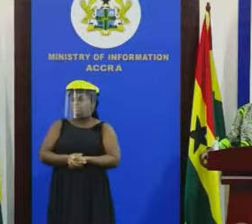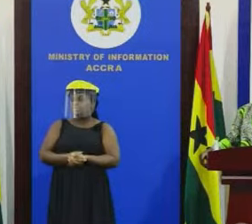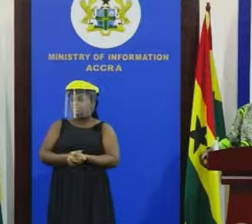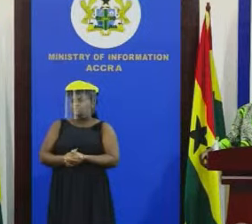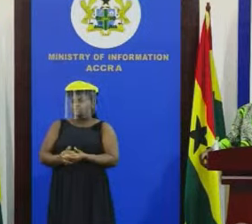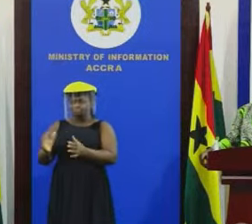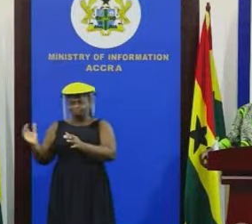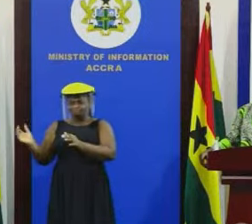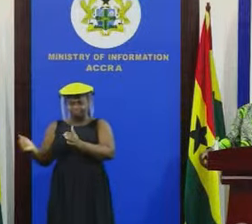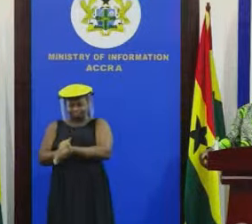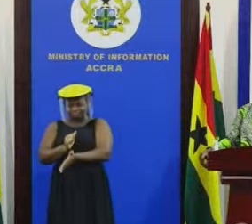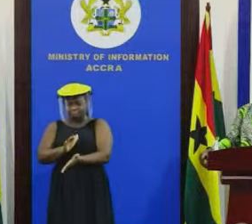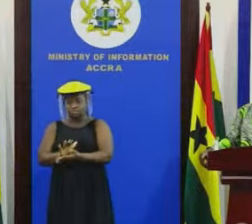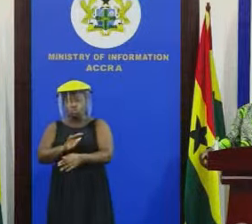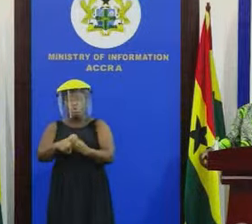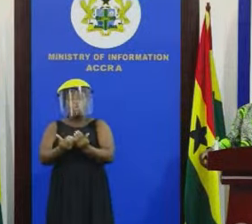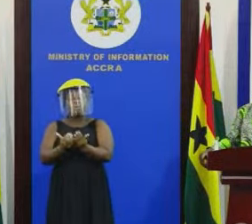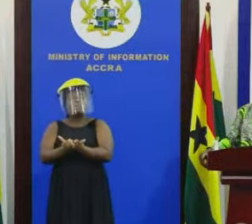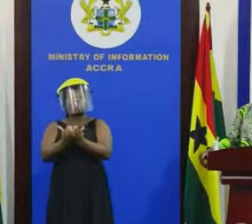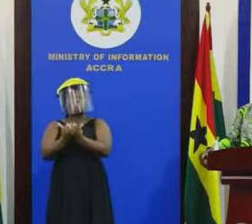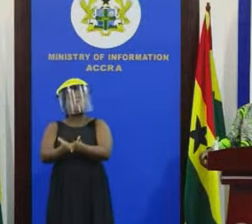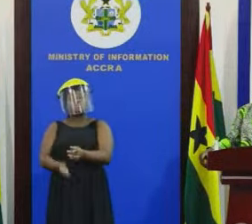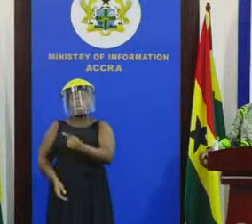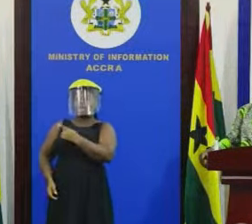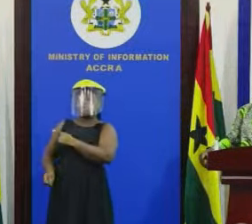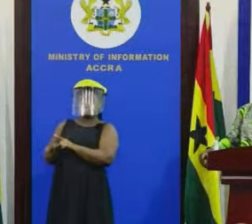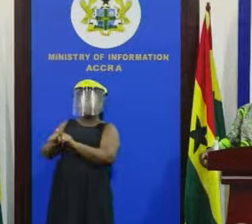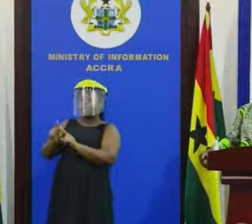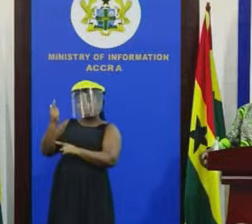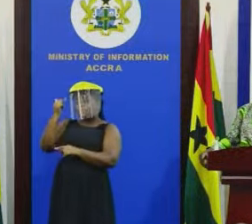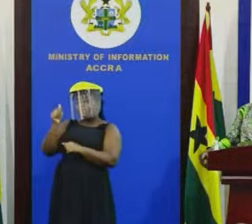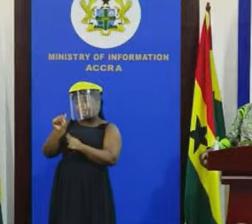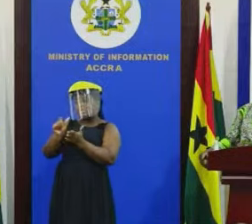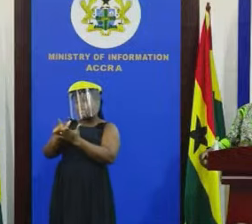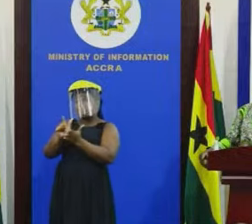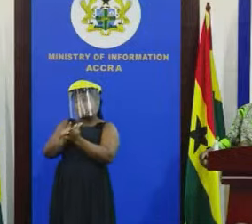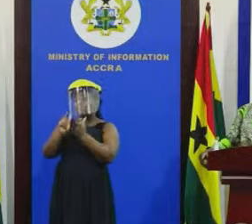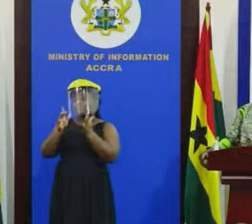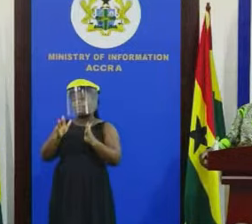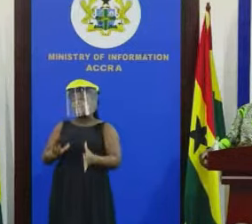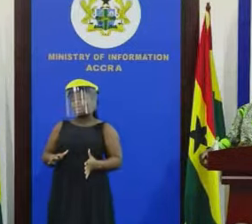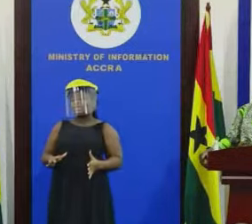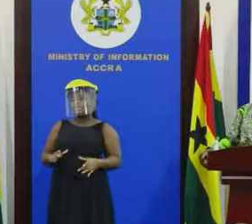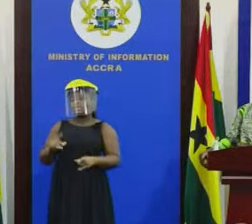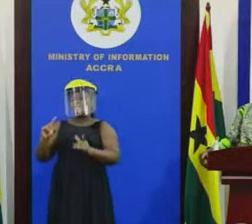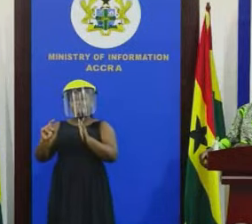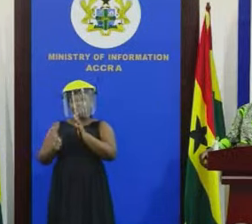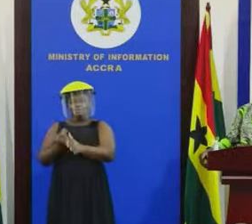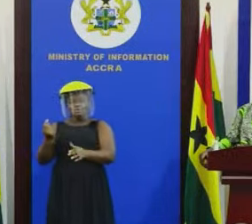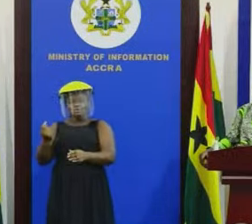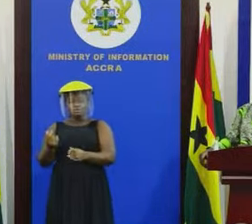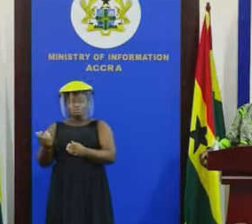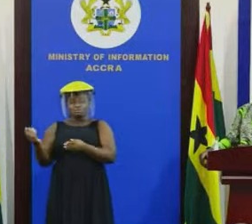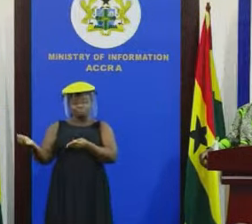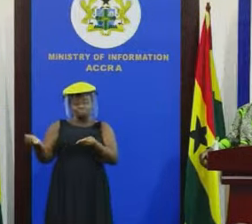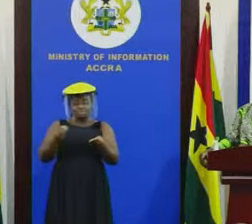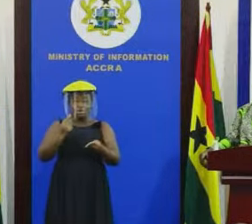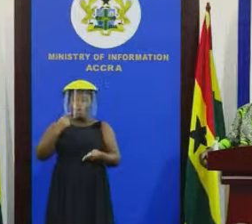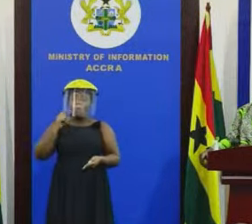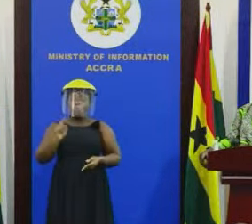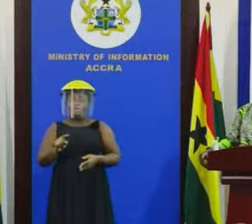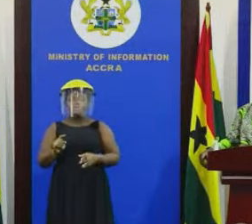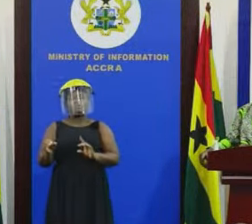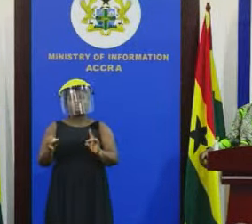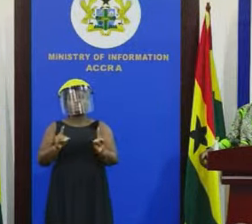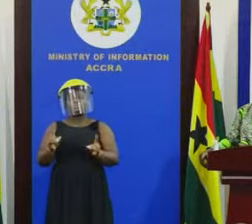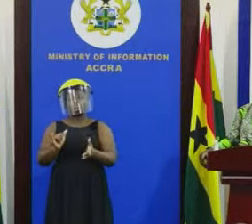those boats instantly. But the lawyer in me suggests that we should first of all get a course to give us an order to